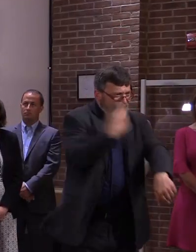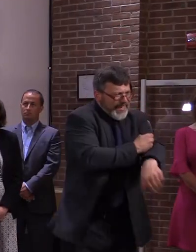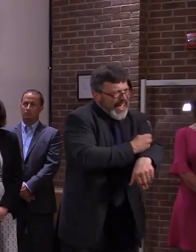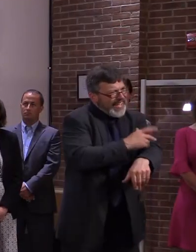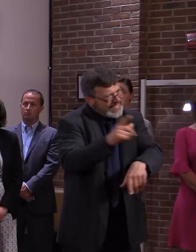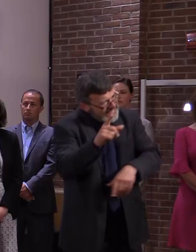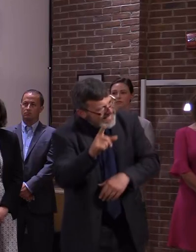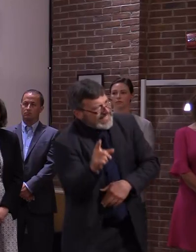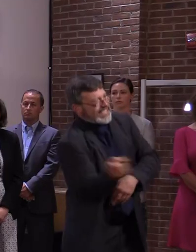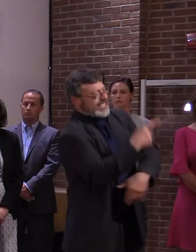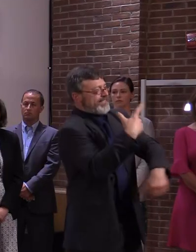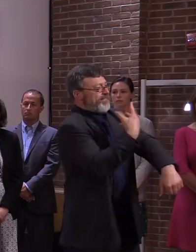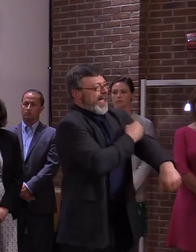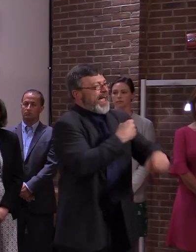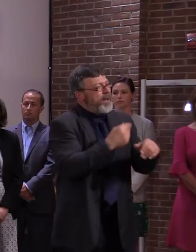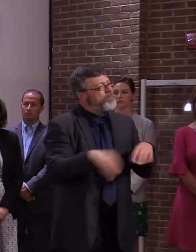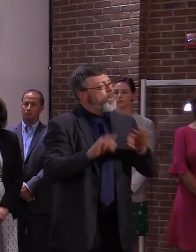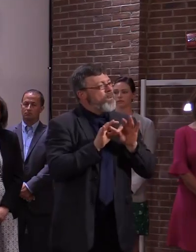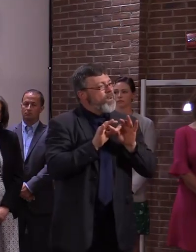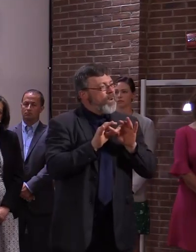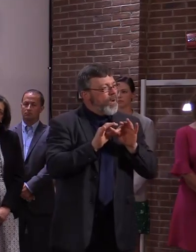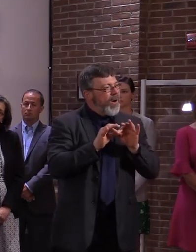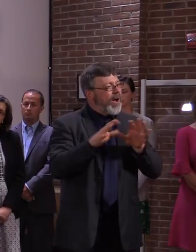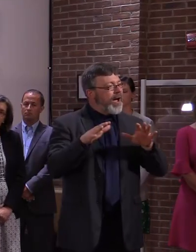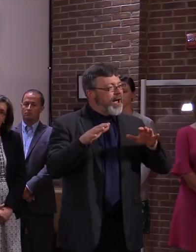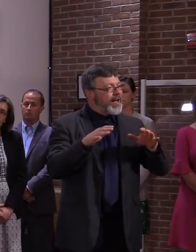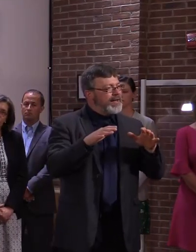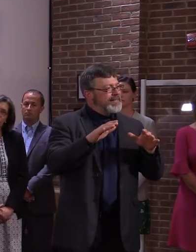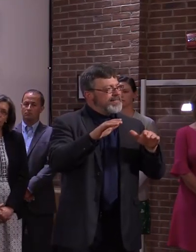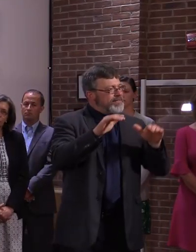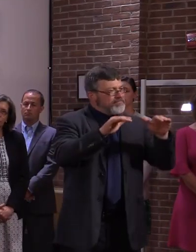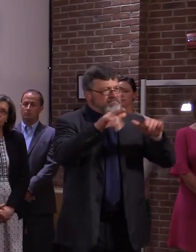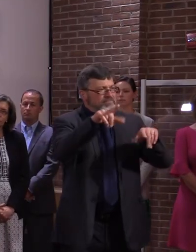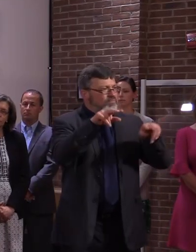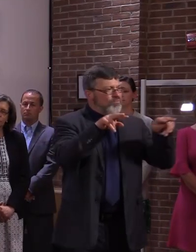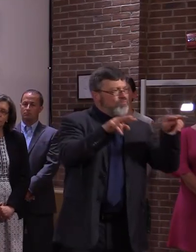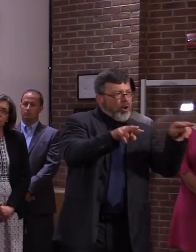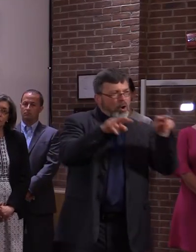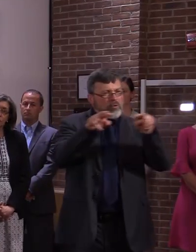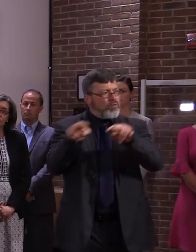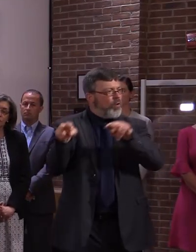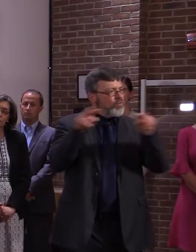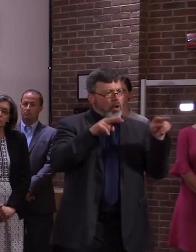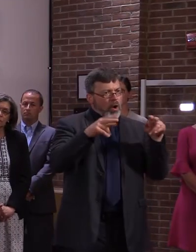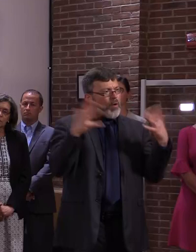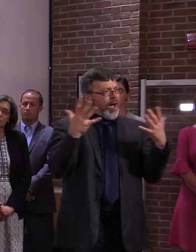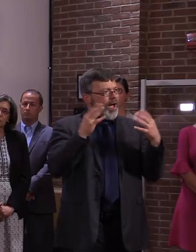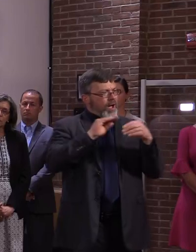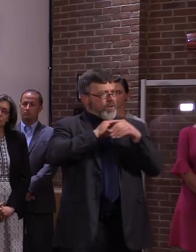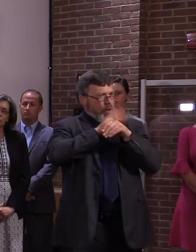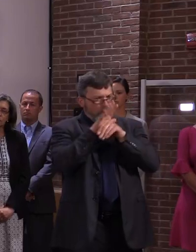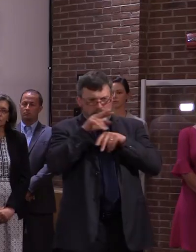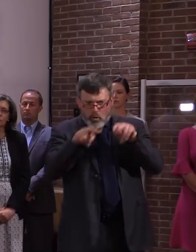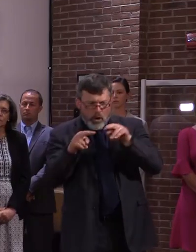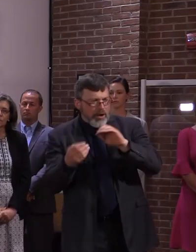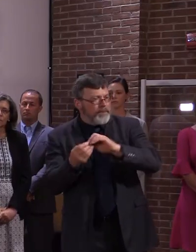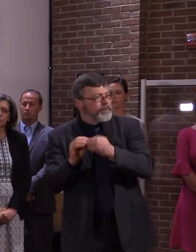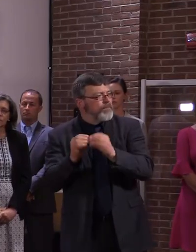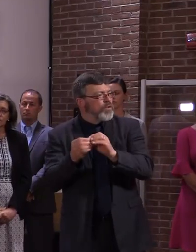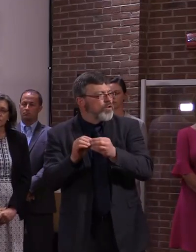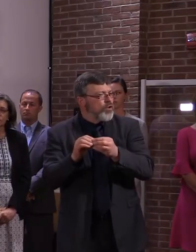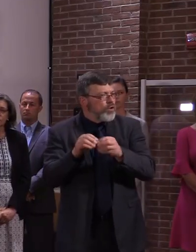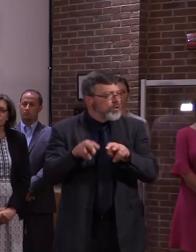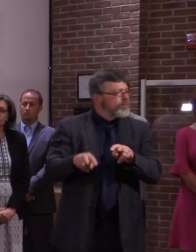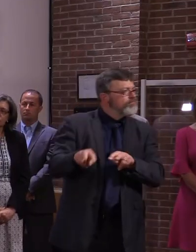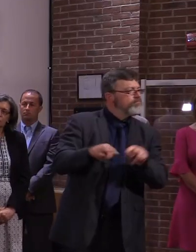can. We will continue to keep watching our data closely and act accordingly. We will still offer